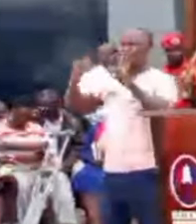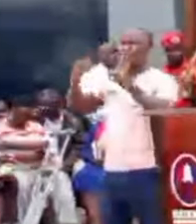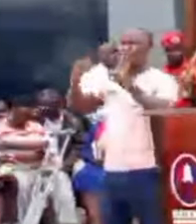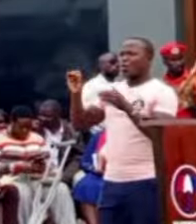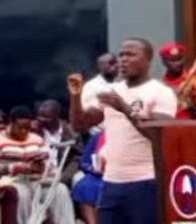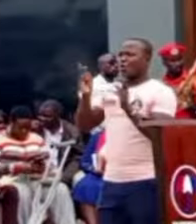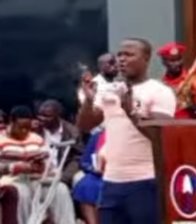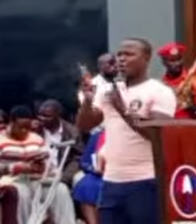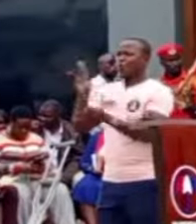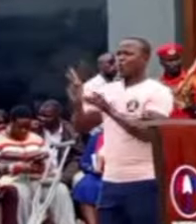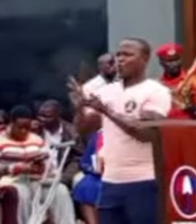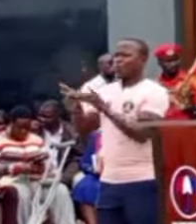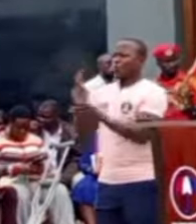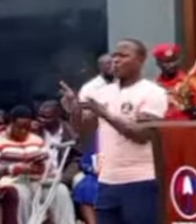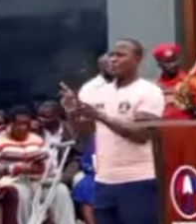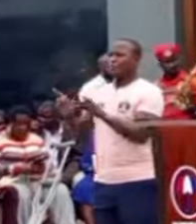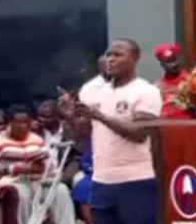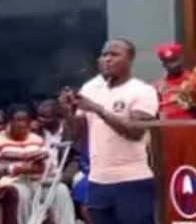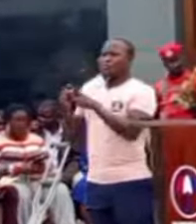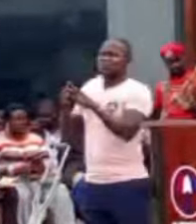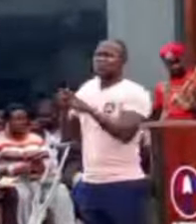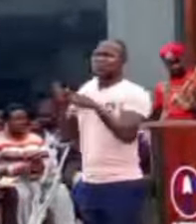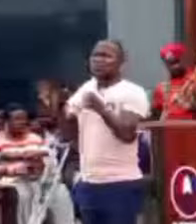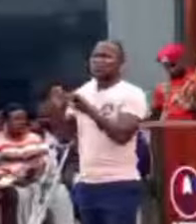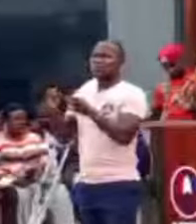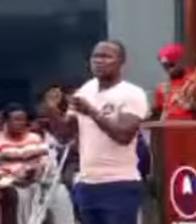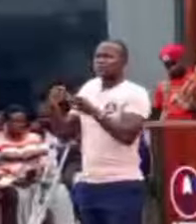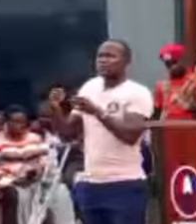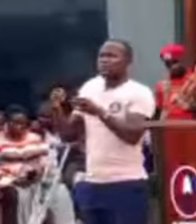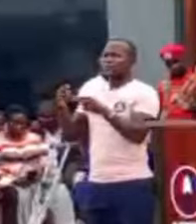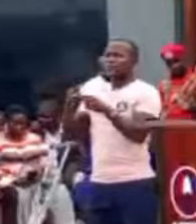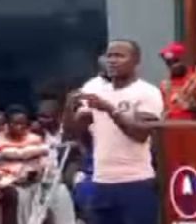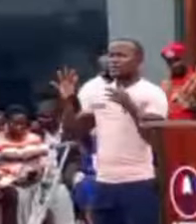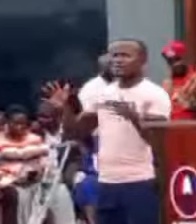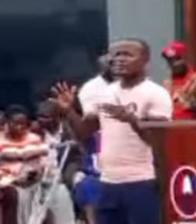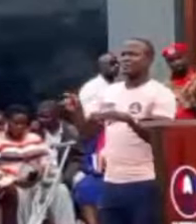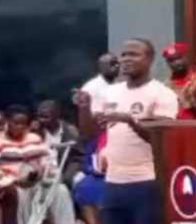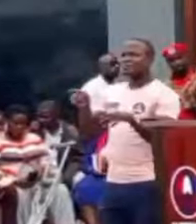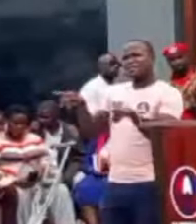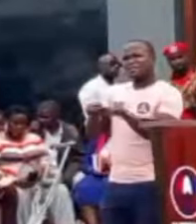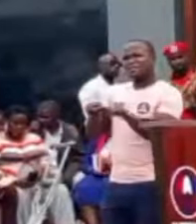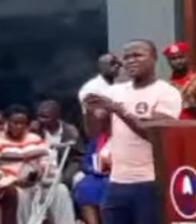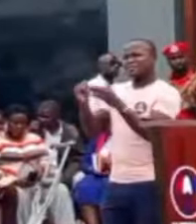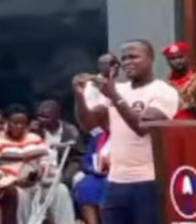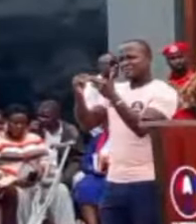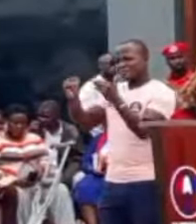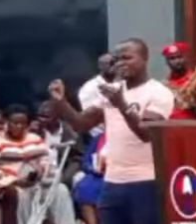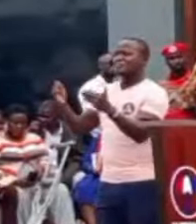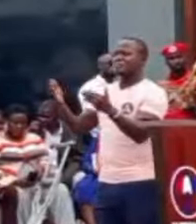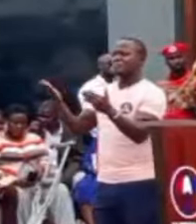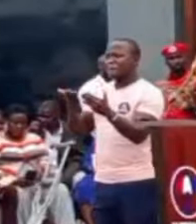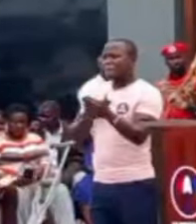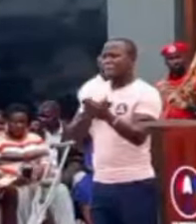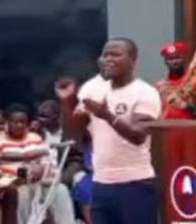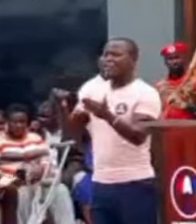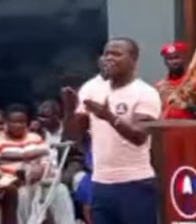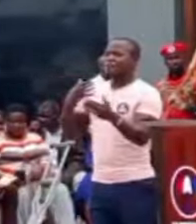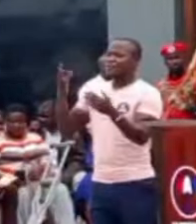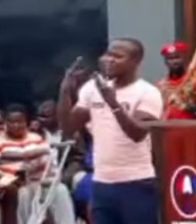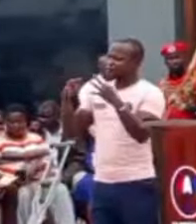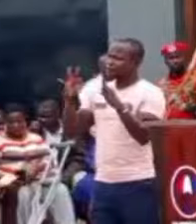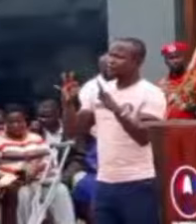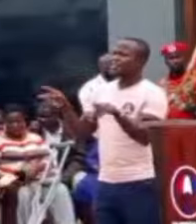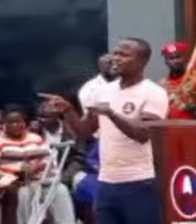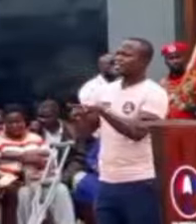are nobodies to the elitist public, to know that they equally deserve their freedom, that the